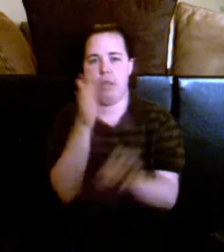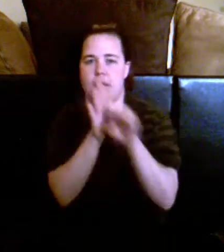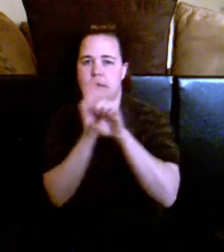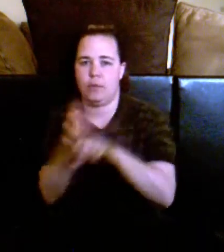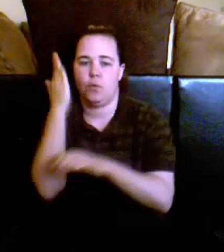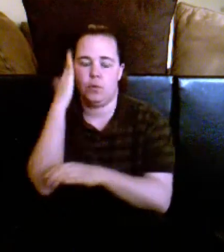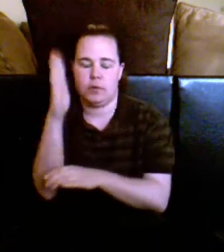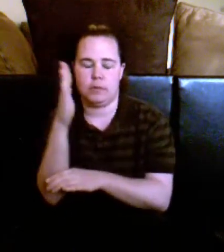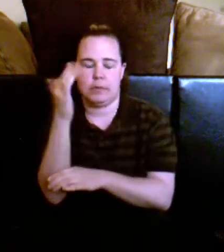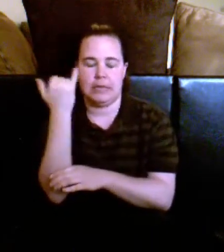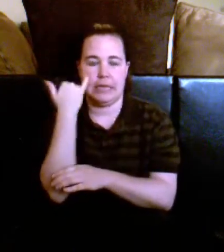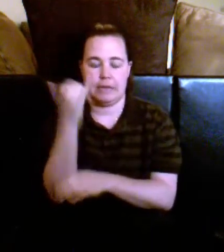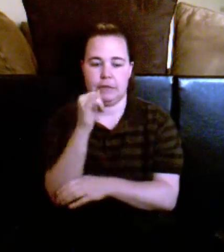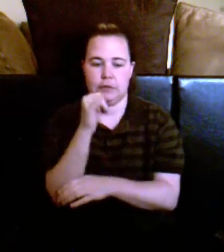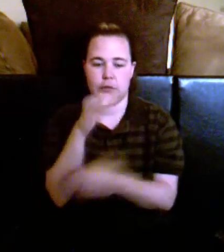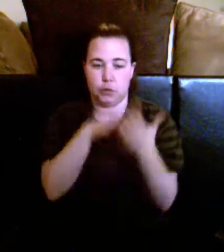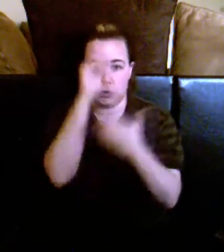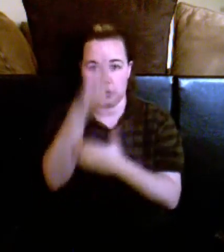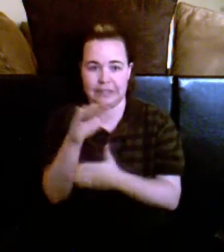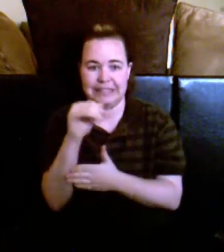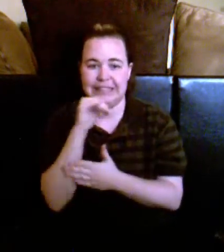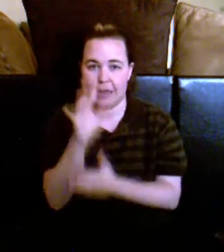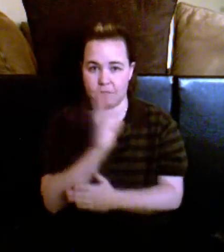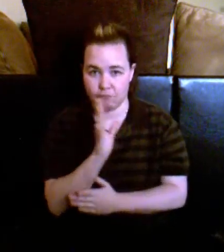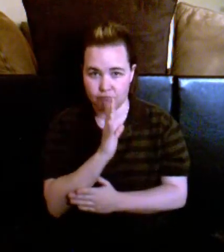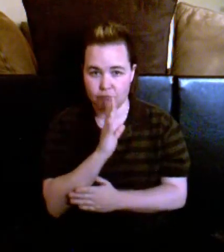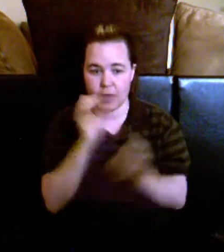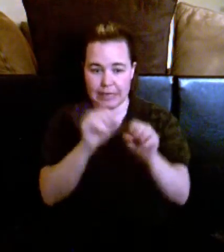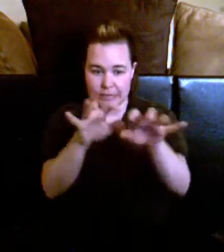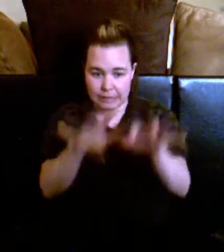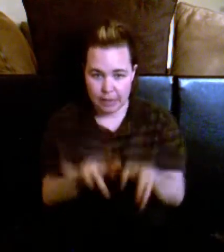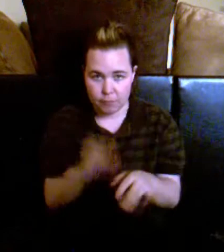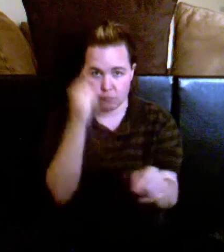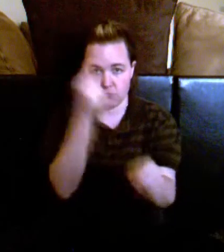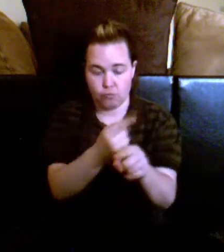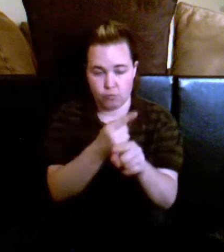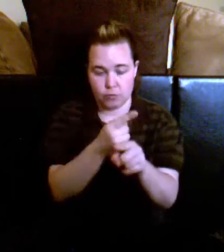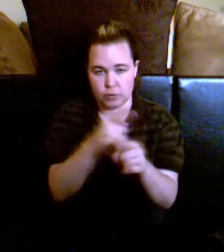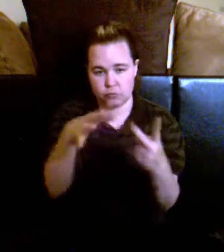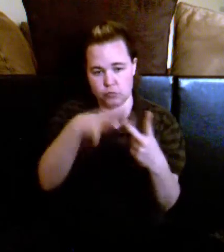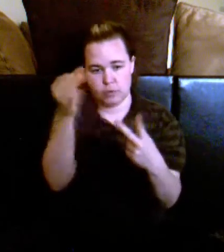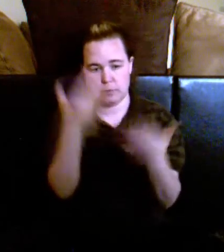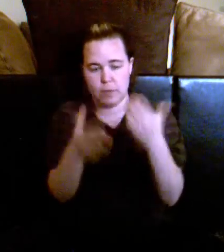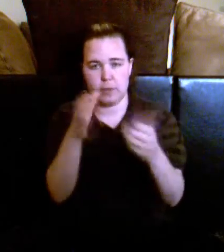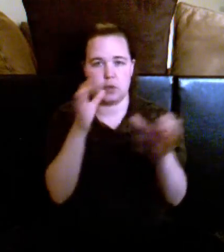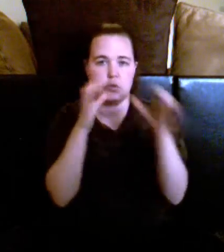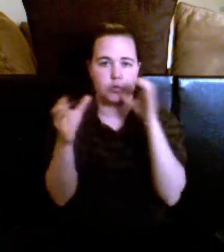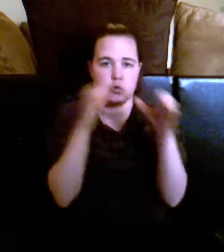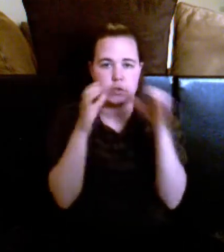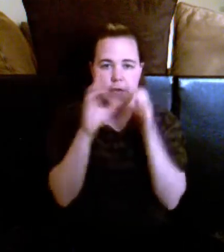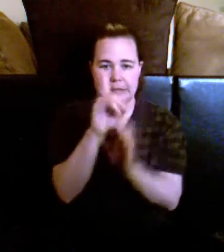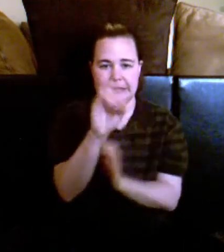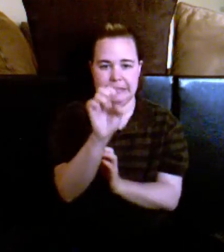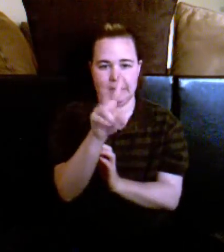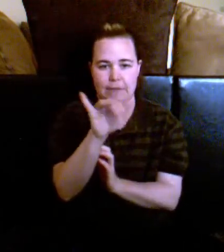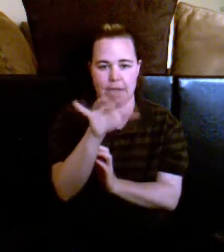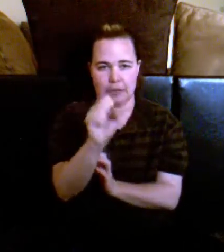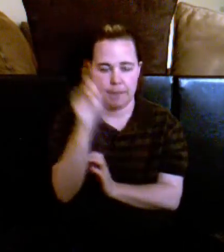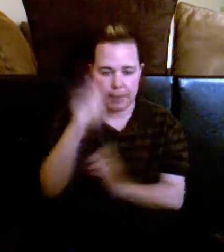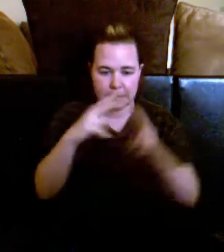student is nonverbal and can type, then appropriate choice may be some type of communication device. You would have to evaluate the student to see